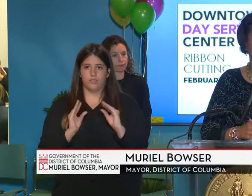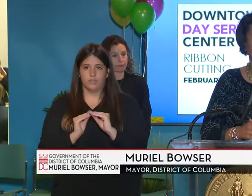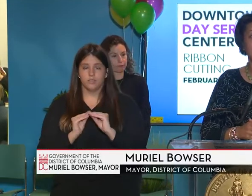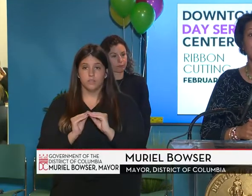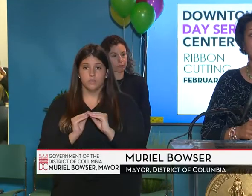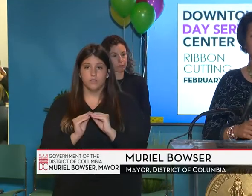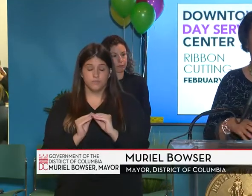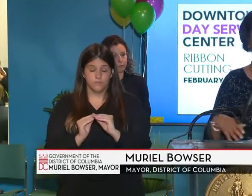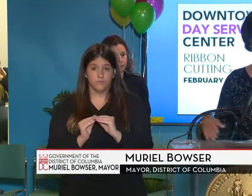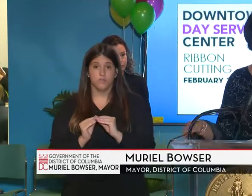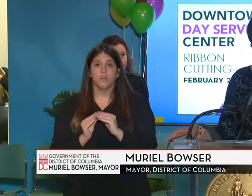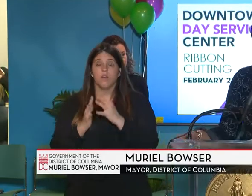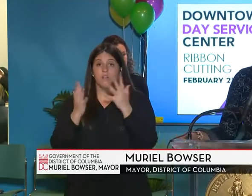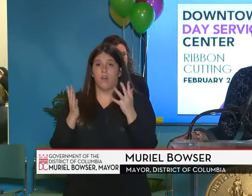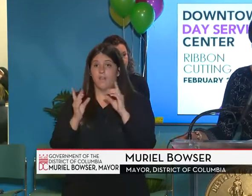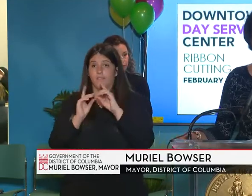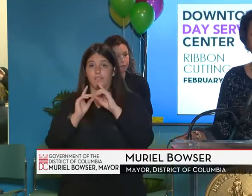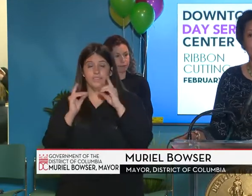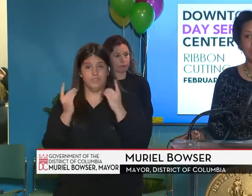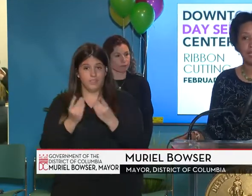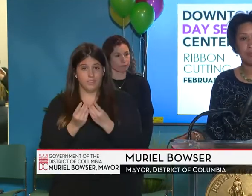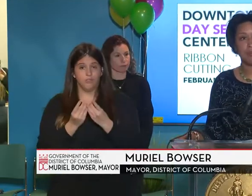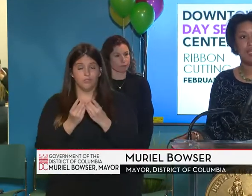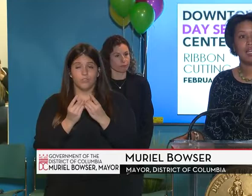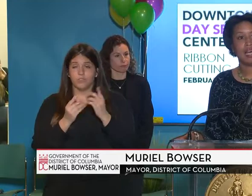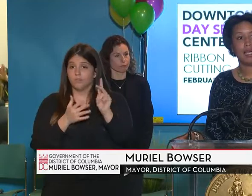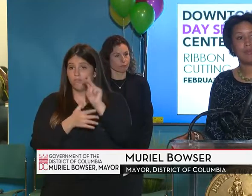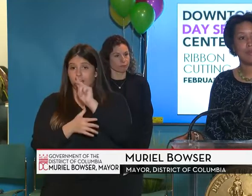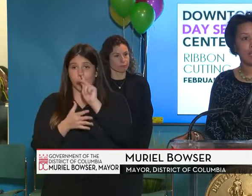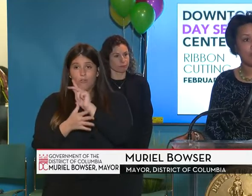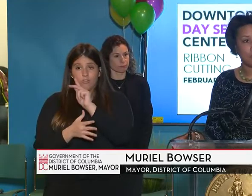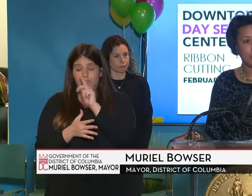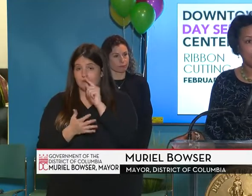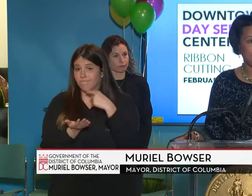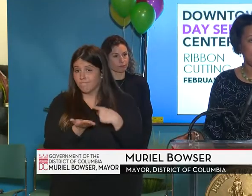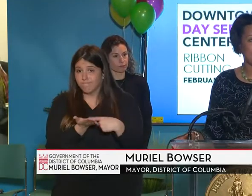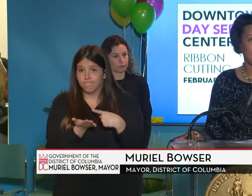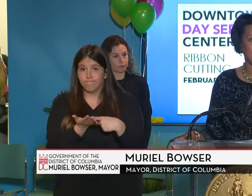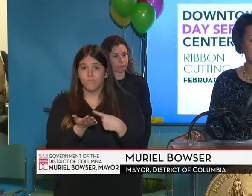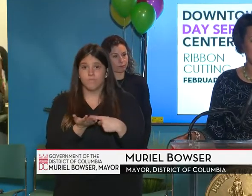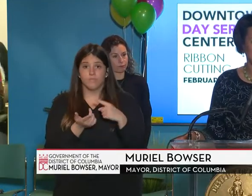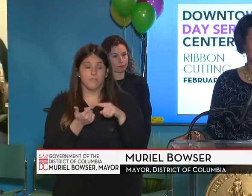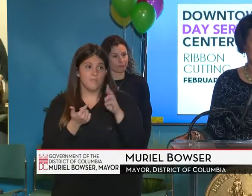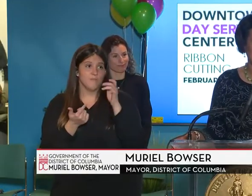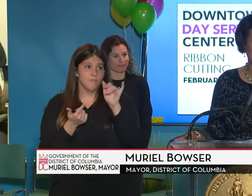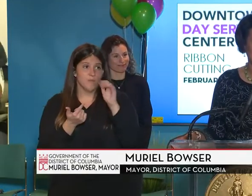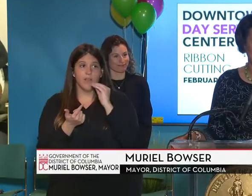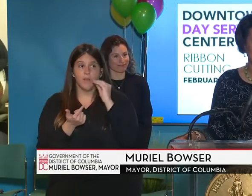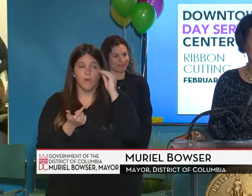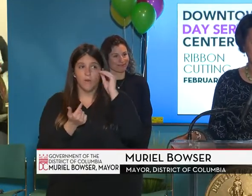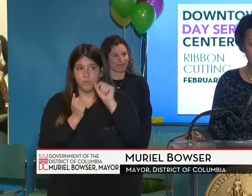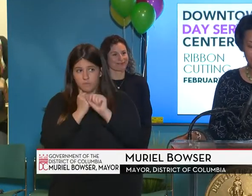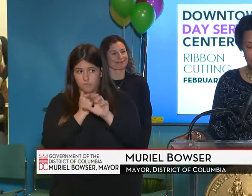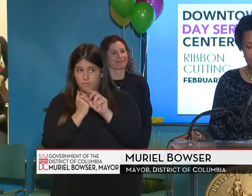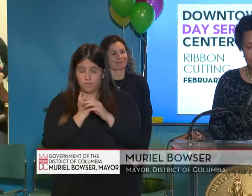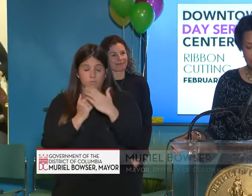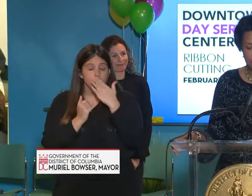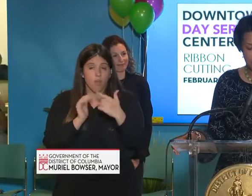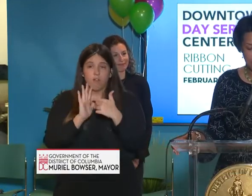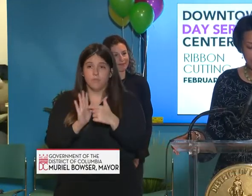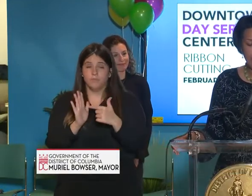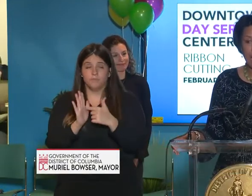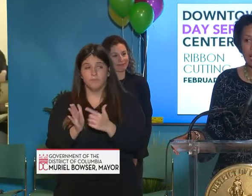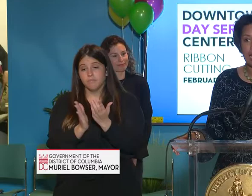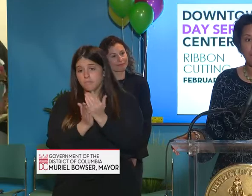are getting a lot of district priorities put on the table. The Way Home campaign has been well represented at all the budget